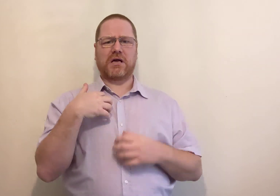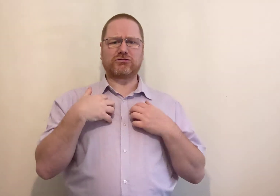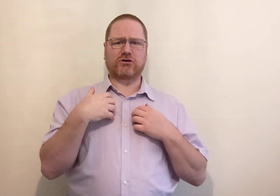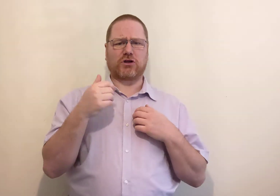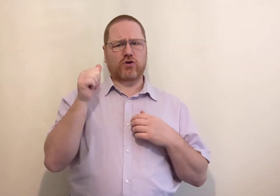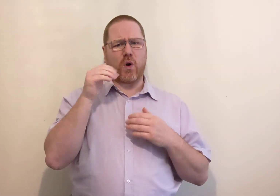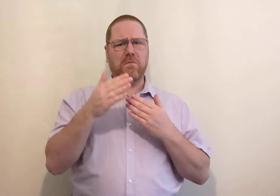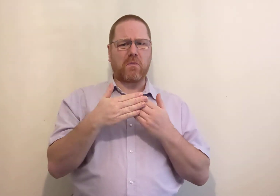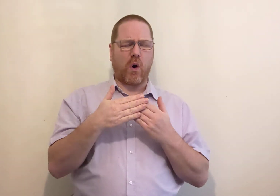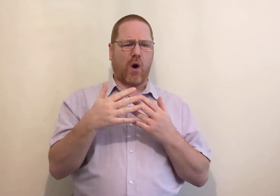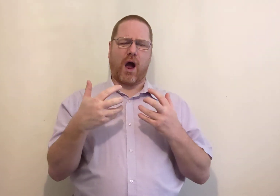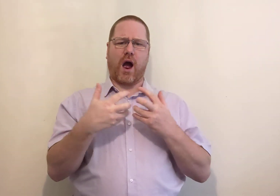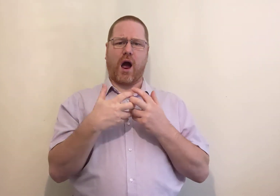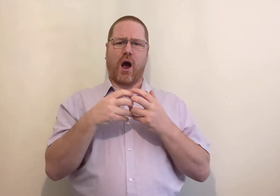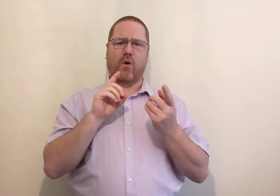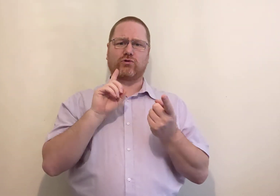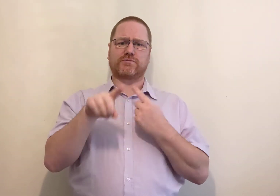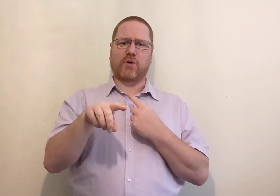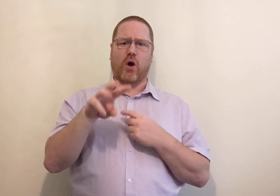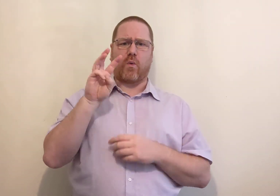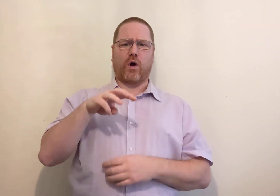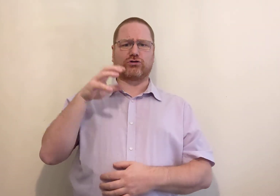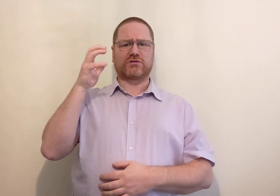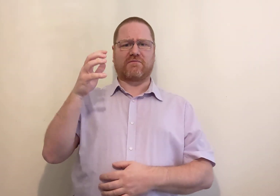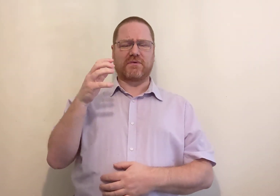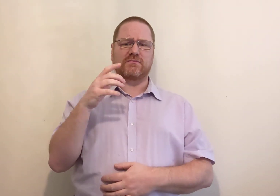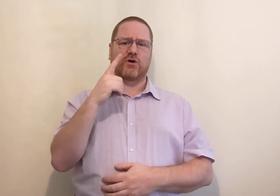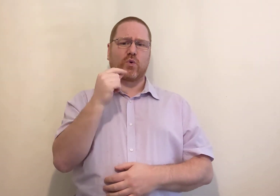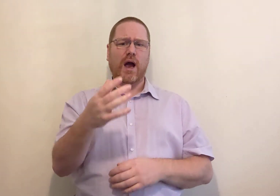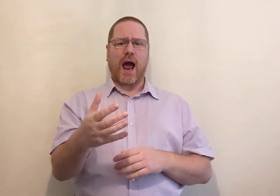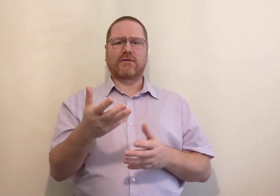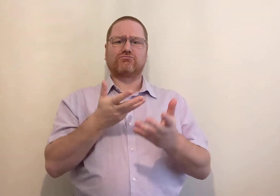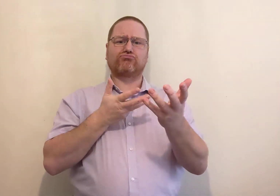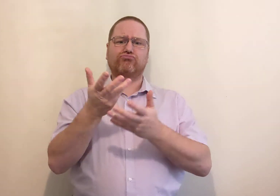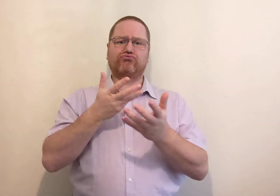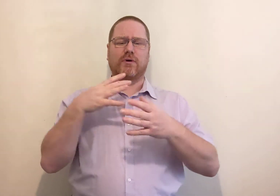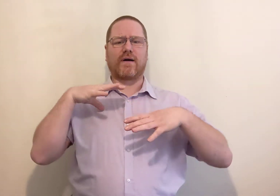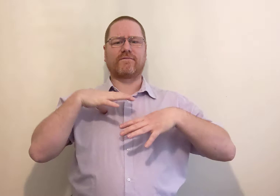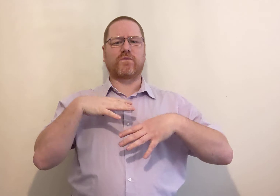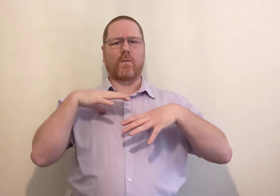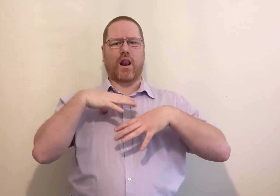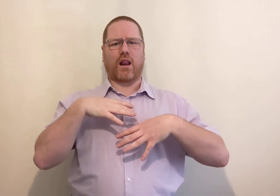to know more how our government can.